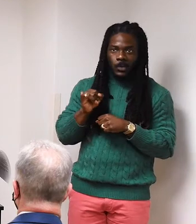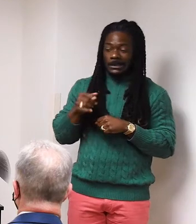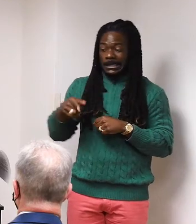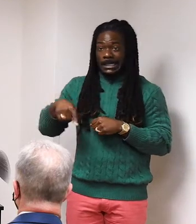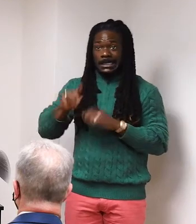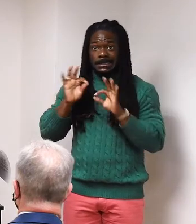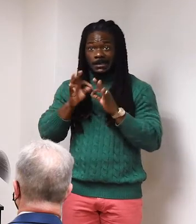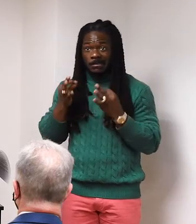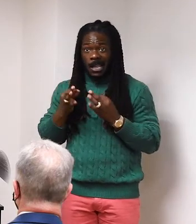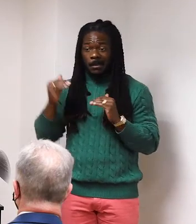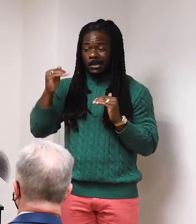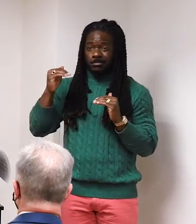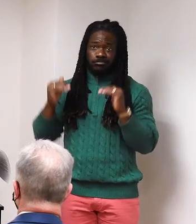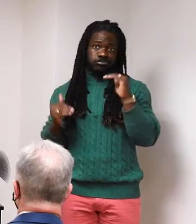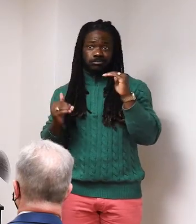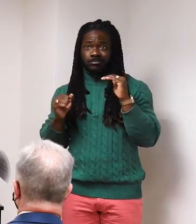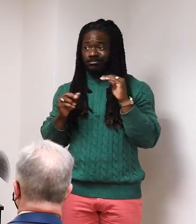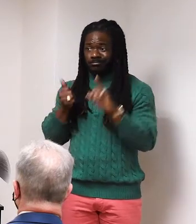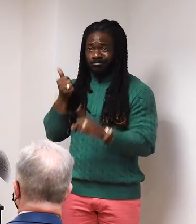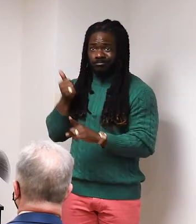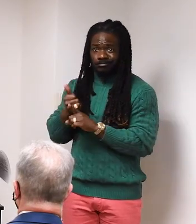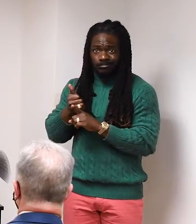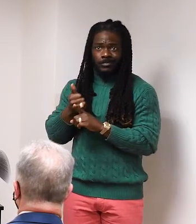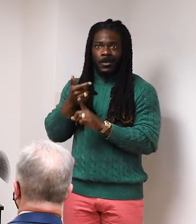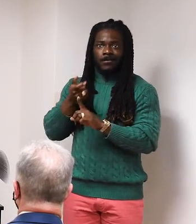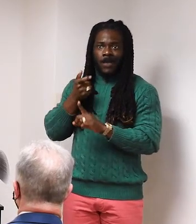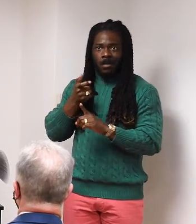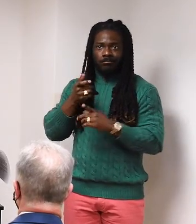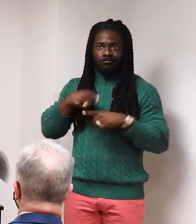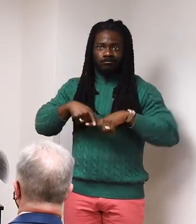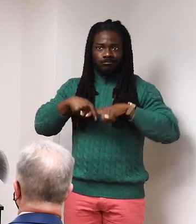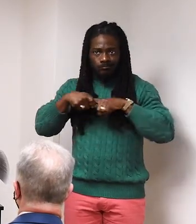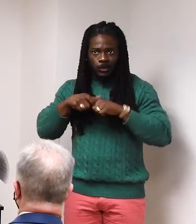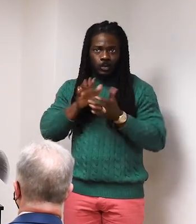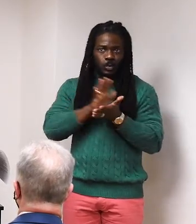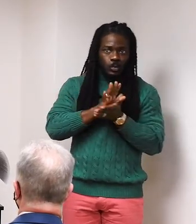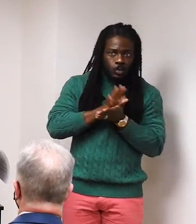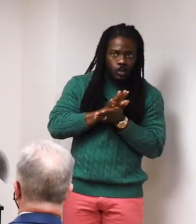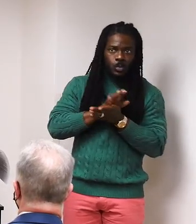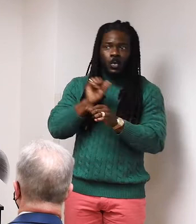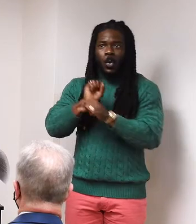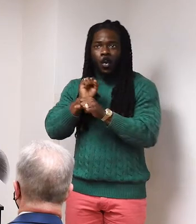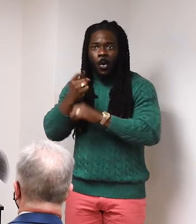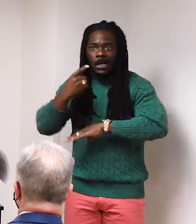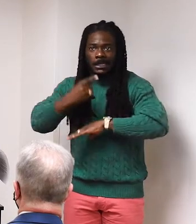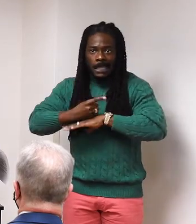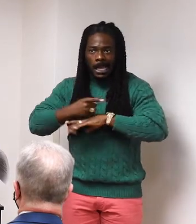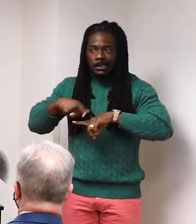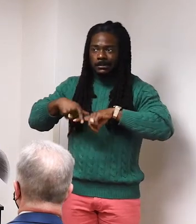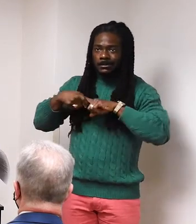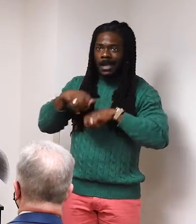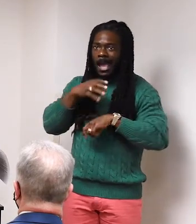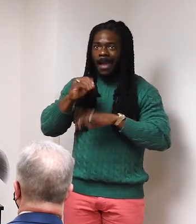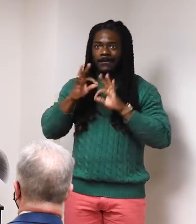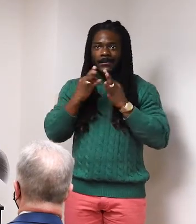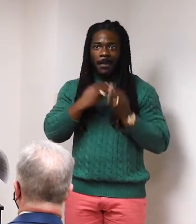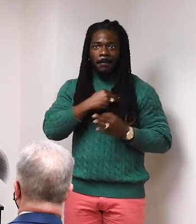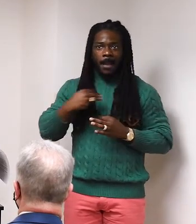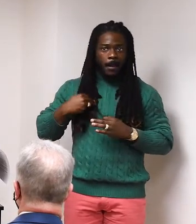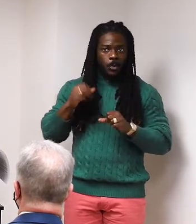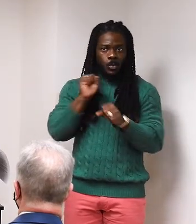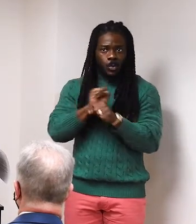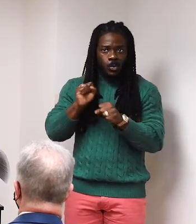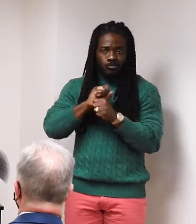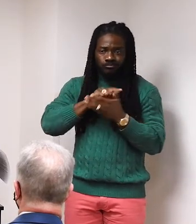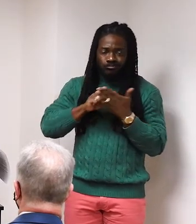most adversely affected by missed school and work days and have family members working multiple jobs. Word